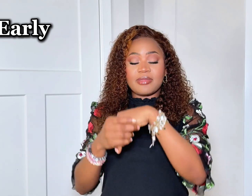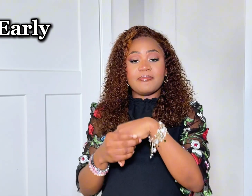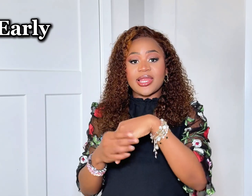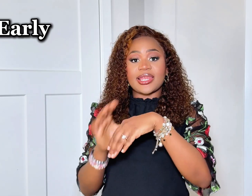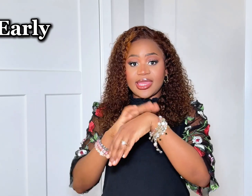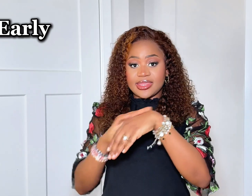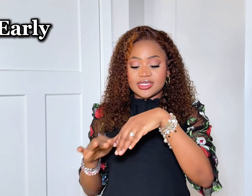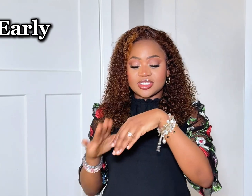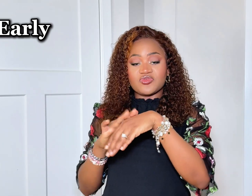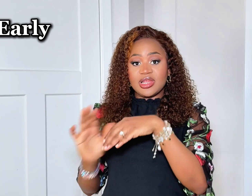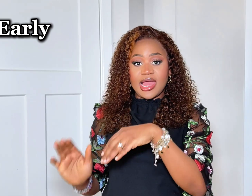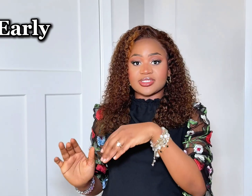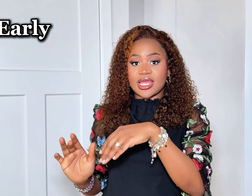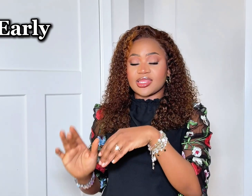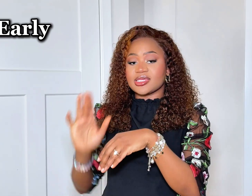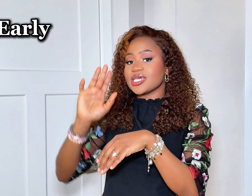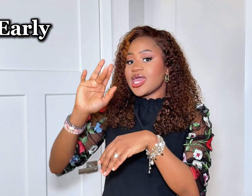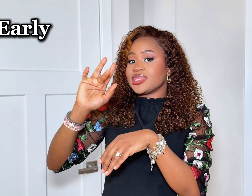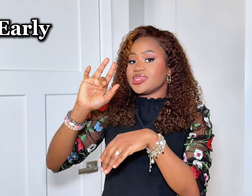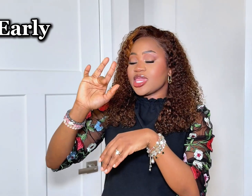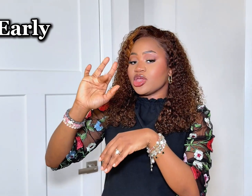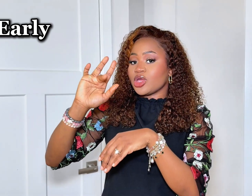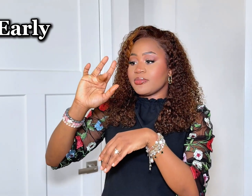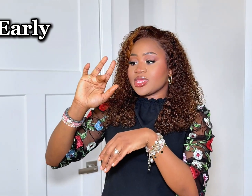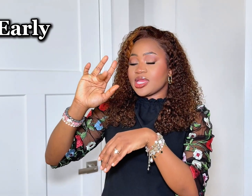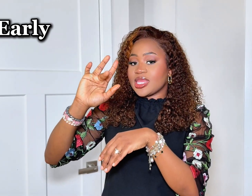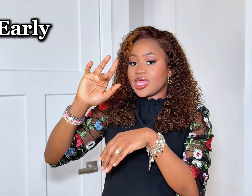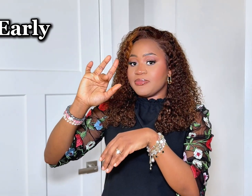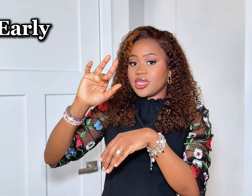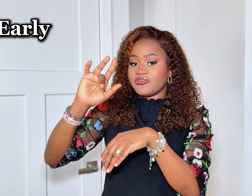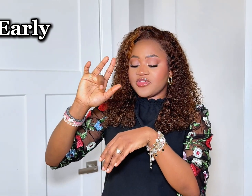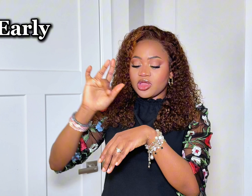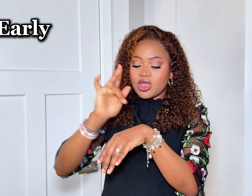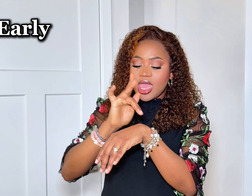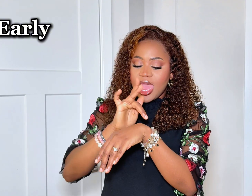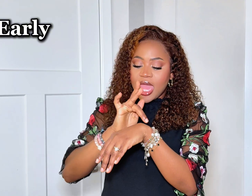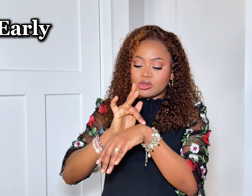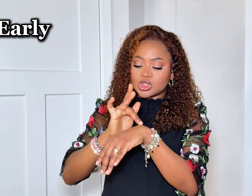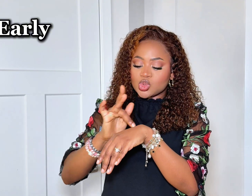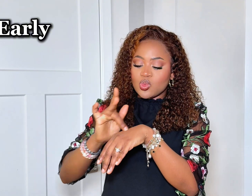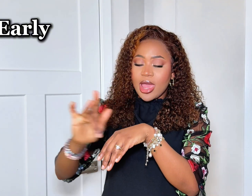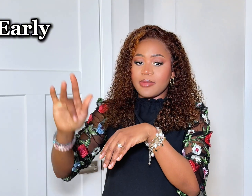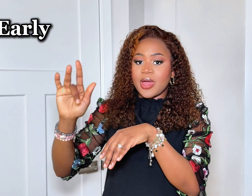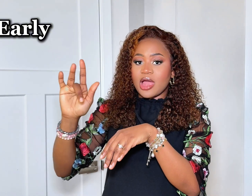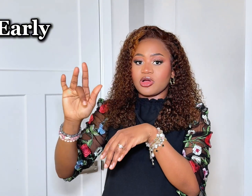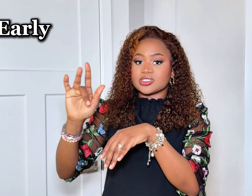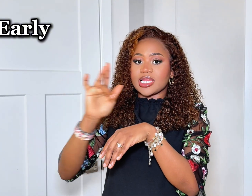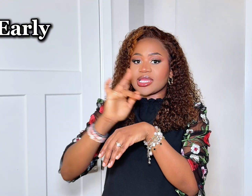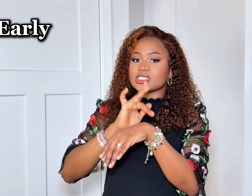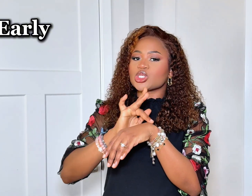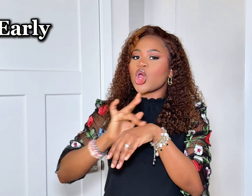bend like this, relax like this. Take your dominant, the middle finger, and you swipe across like this.